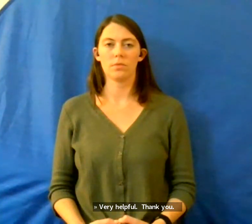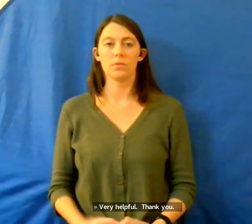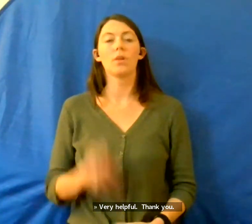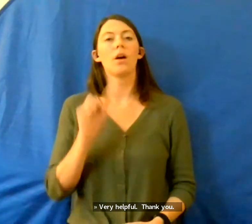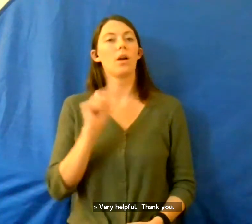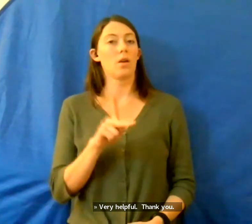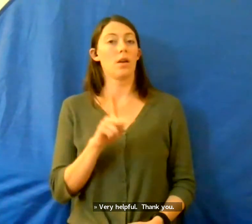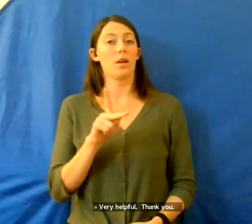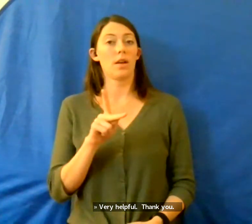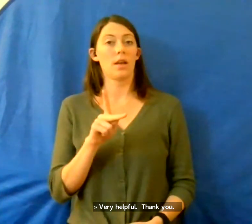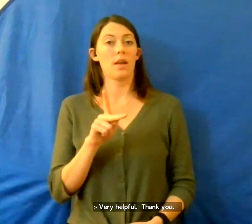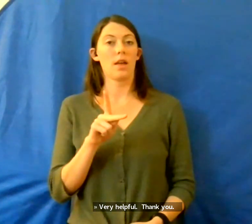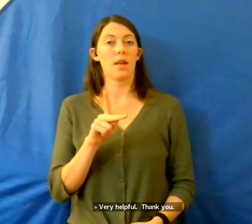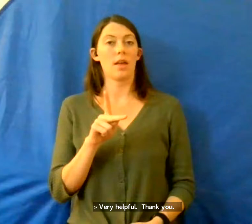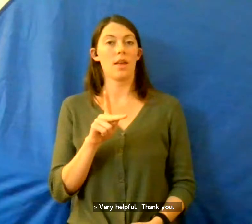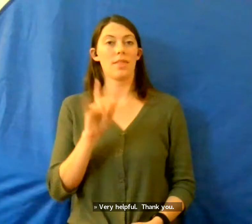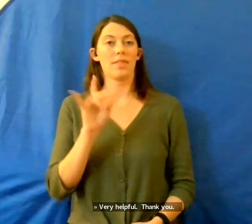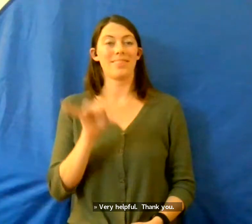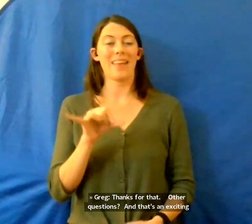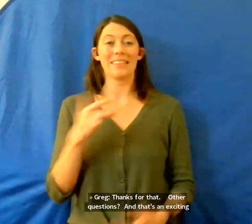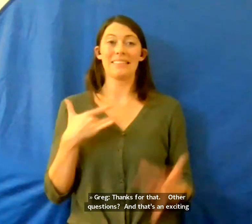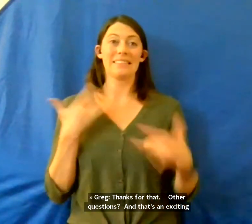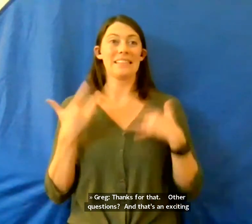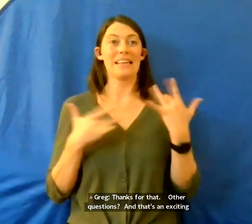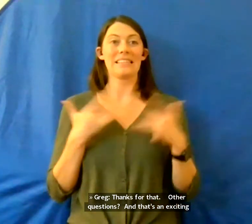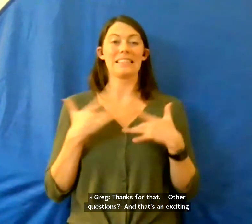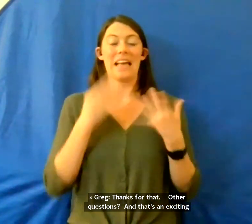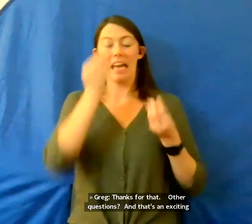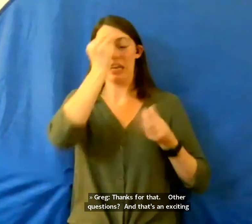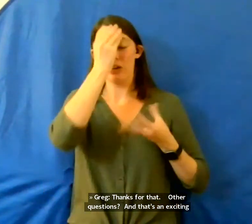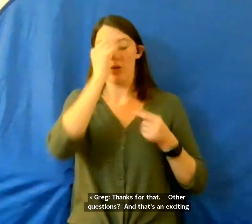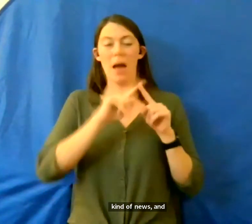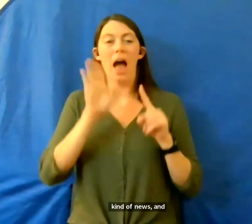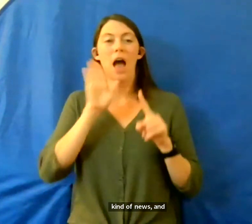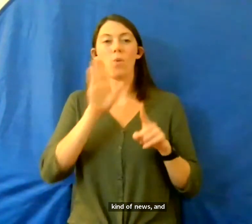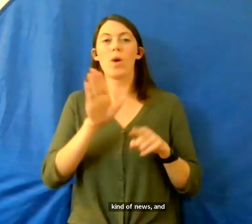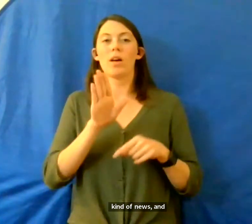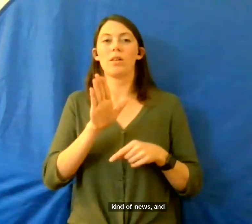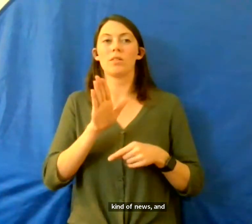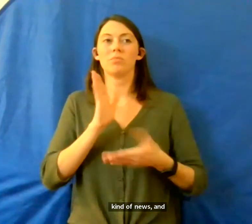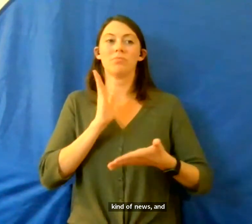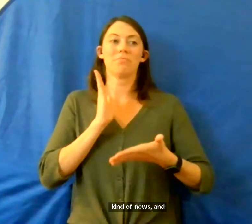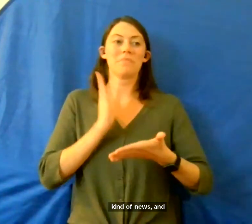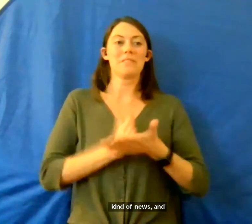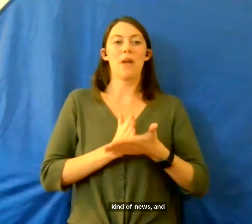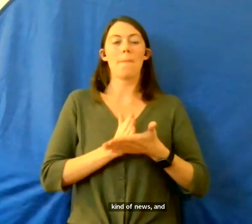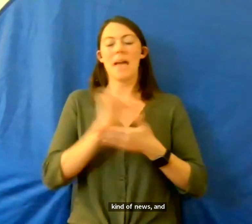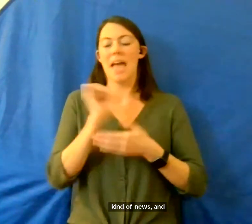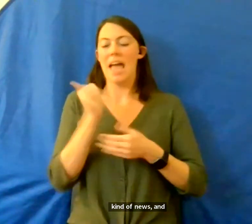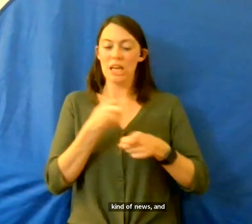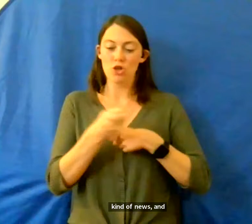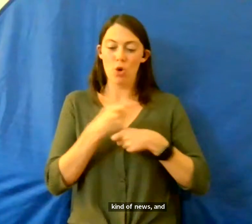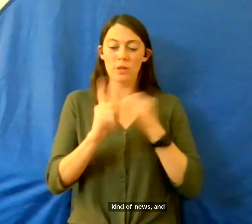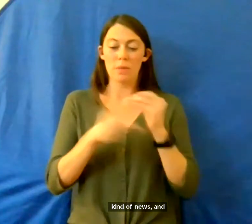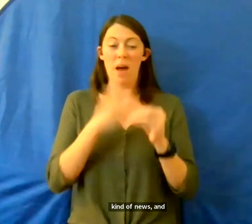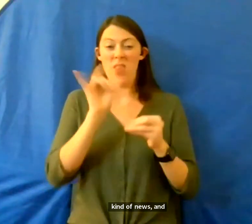will refrain from any jokes about it being part of our early warning system. I could think of a lot.